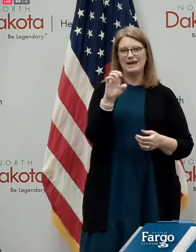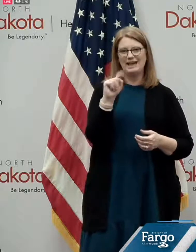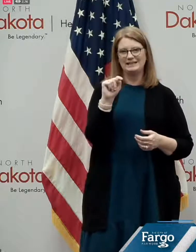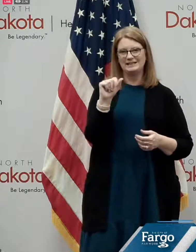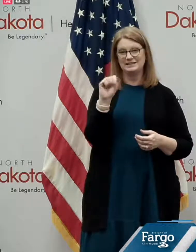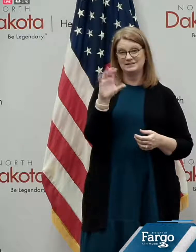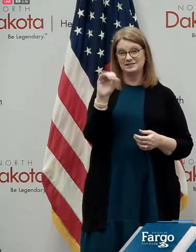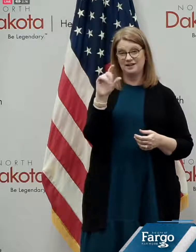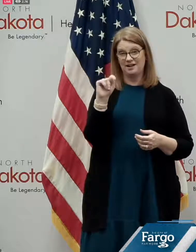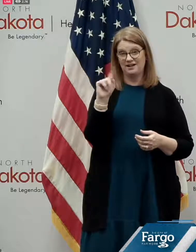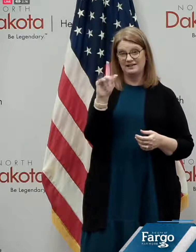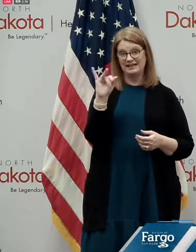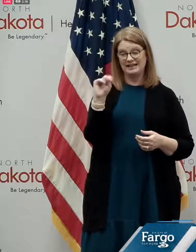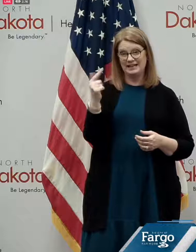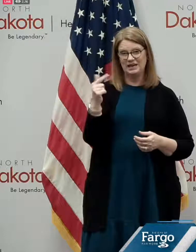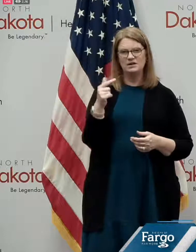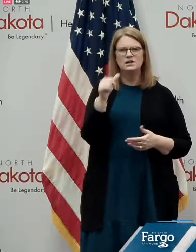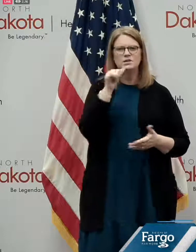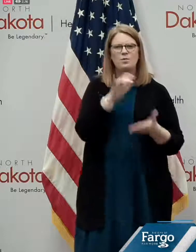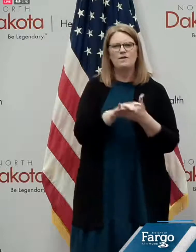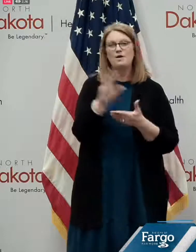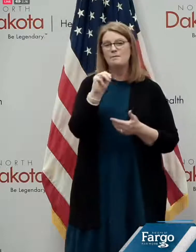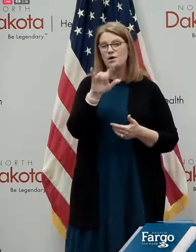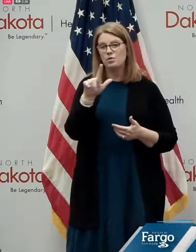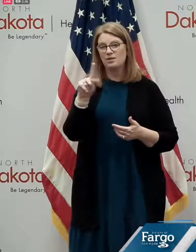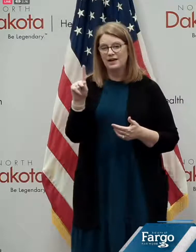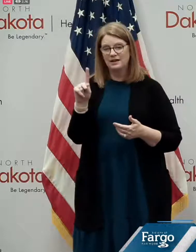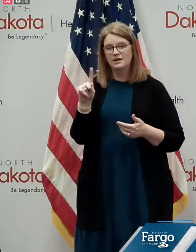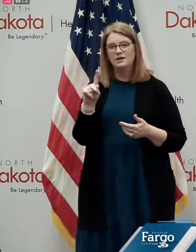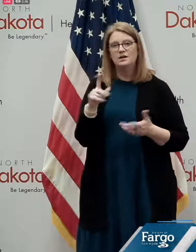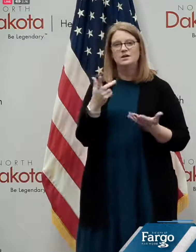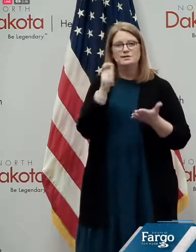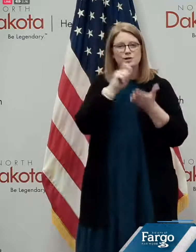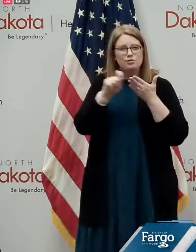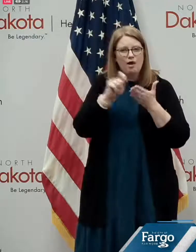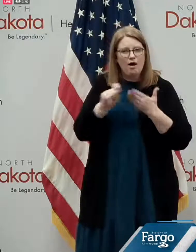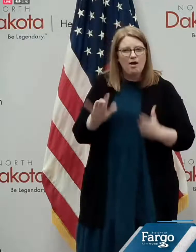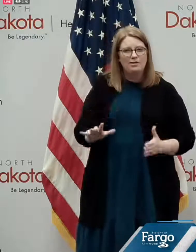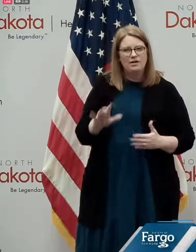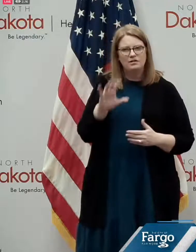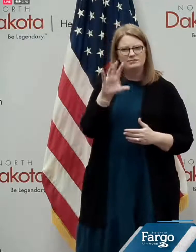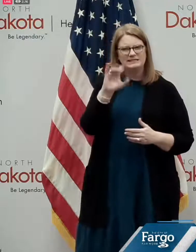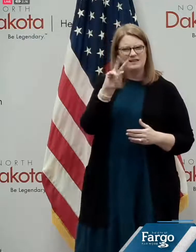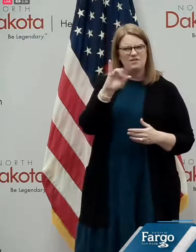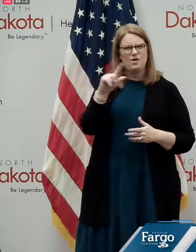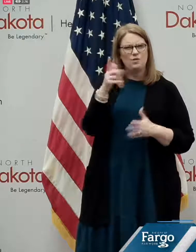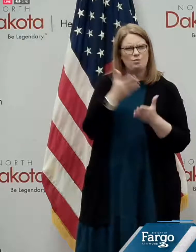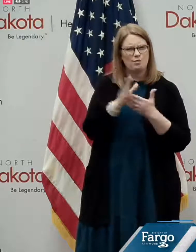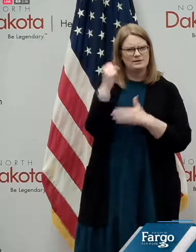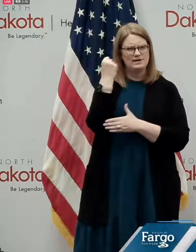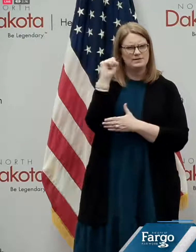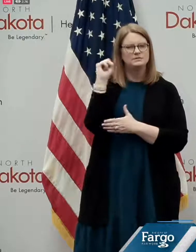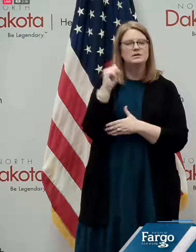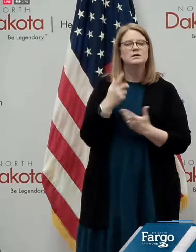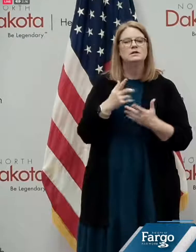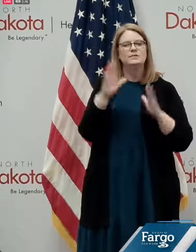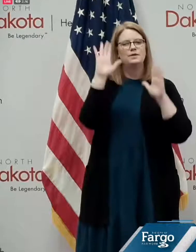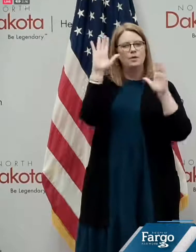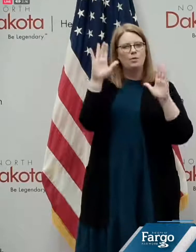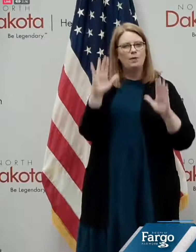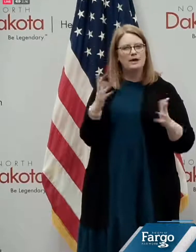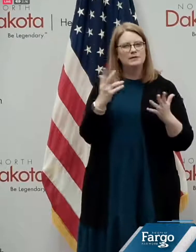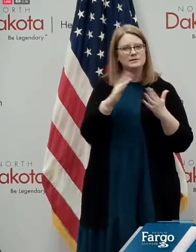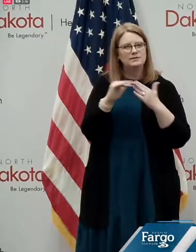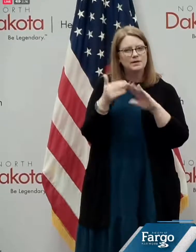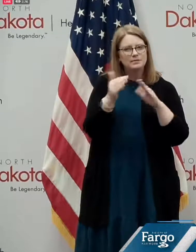wife of Martin Luther King Jr. She was an author, a civil rights activist in her own right, said, "The greatness of a community is